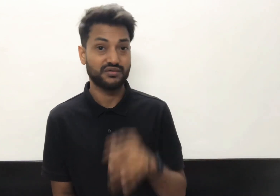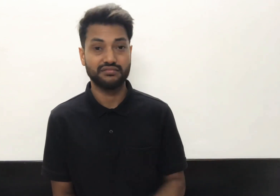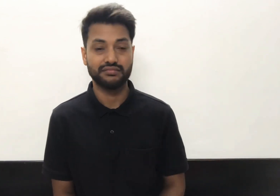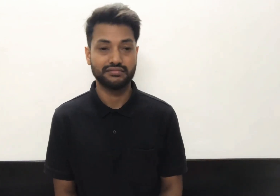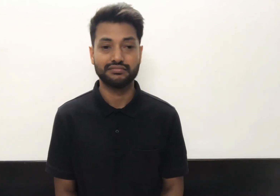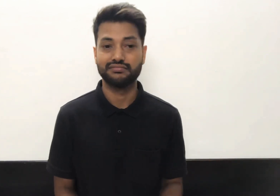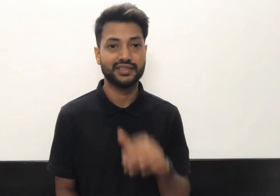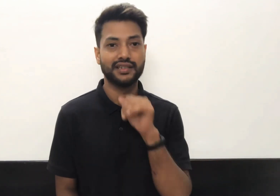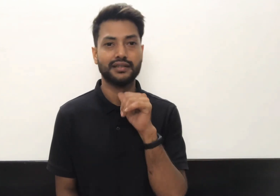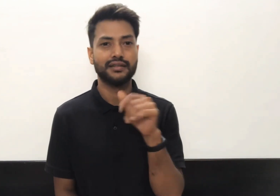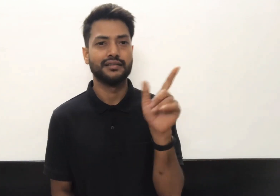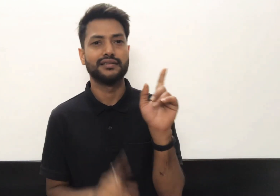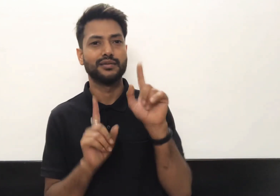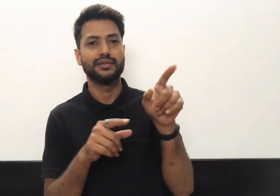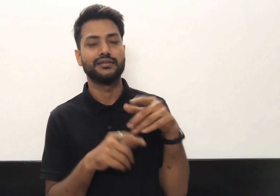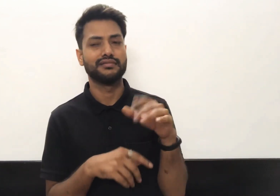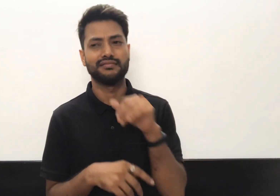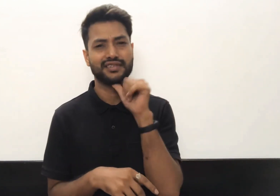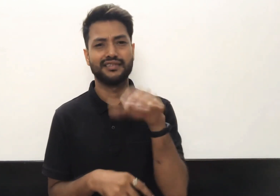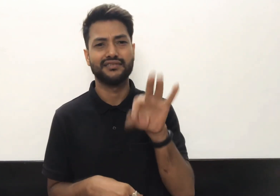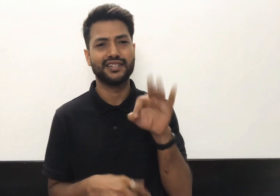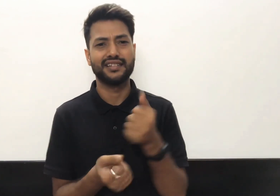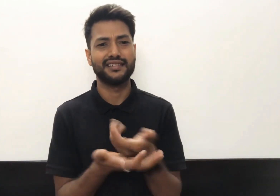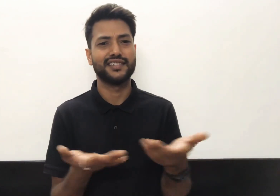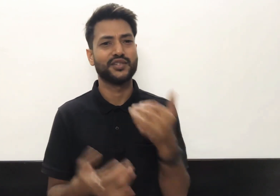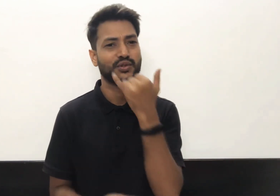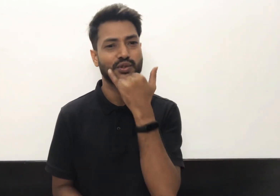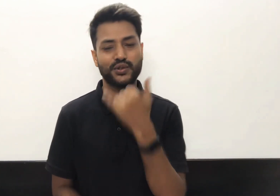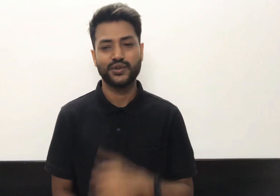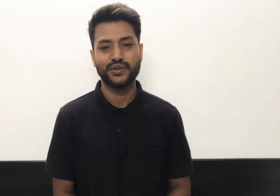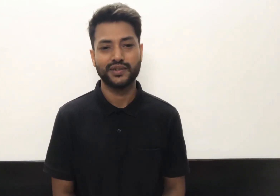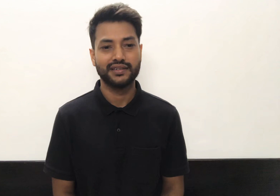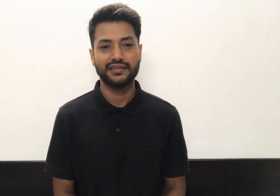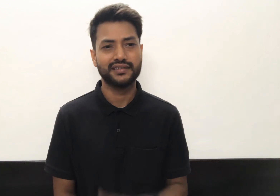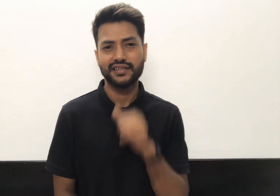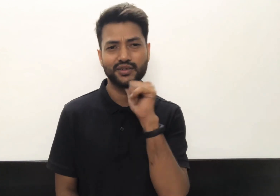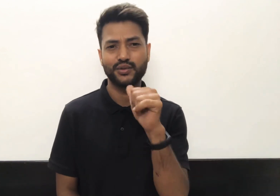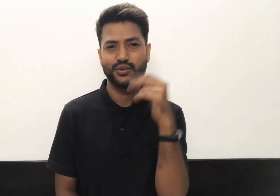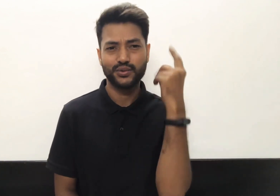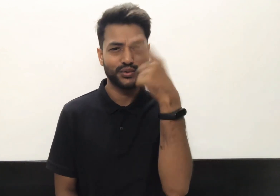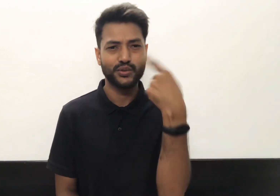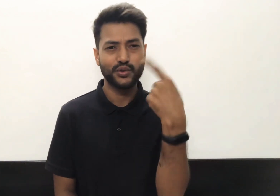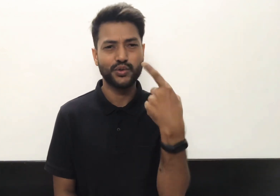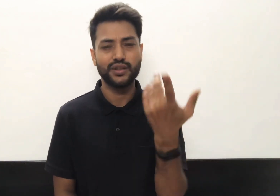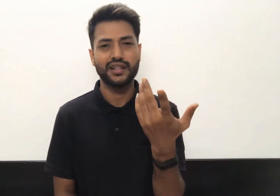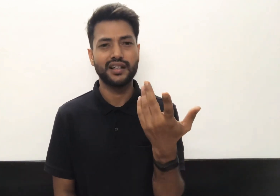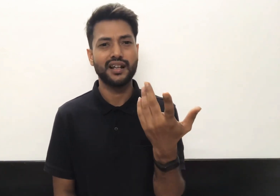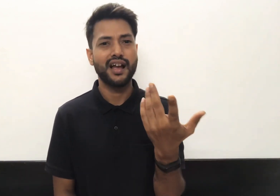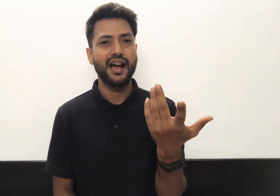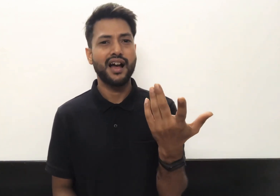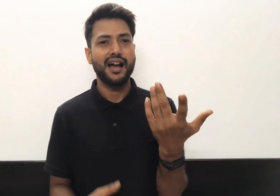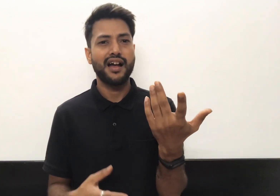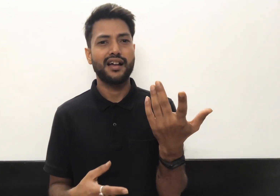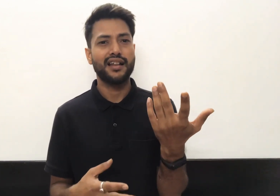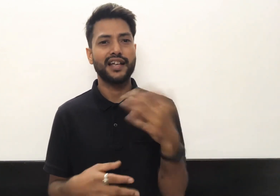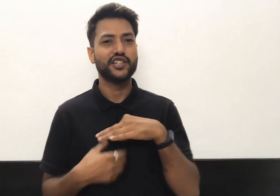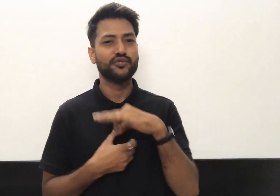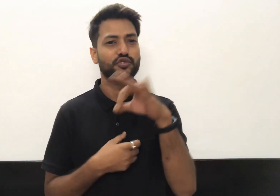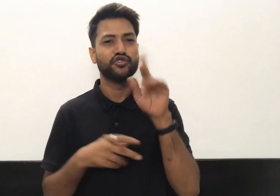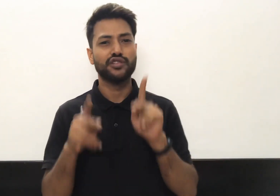wrong. But they said, that's not the point. They don't look like spiritual people, they look strong, they look well-fed and they're proud of